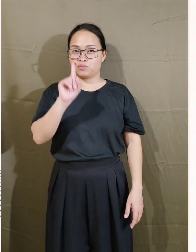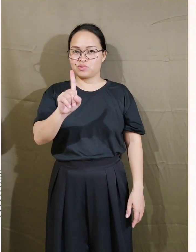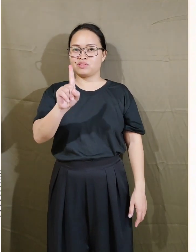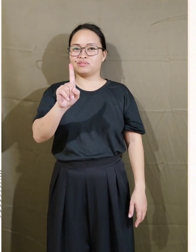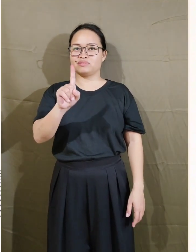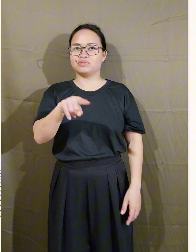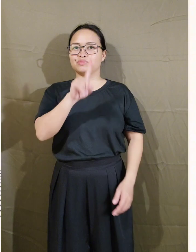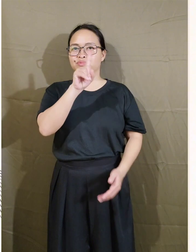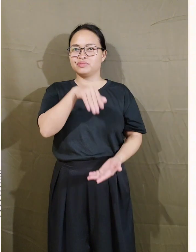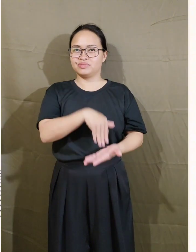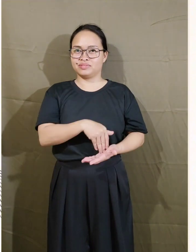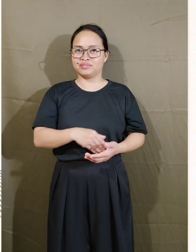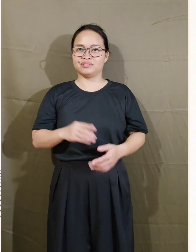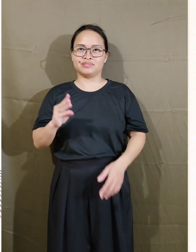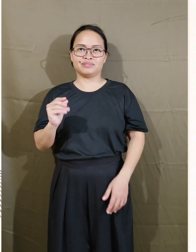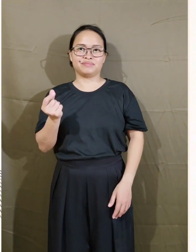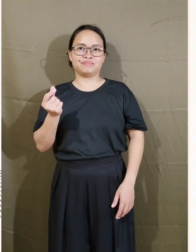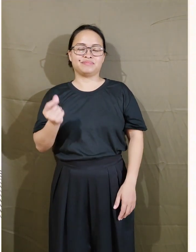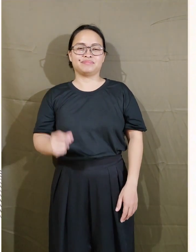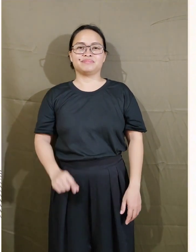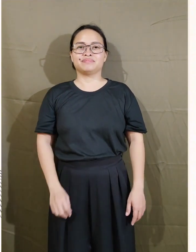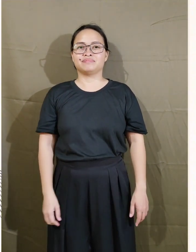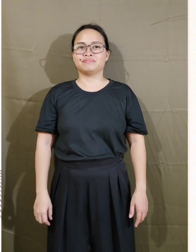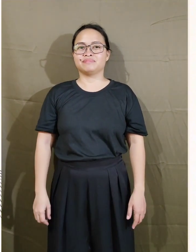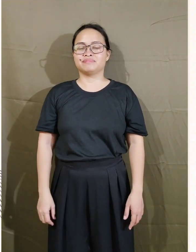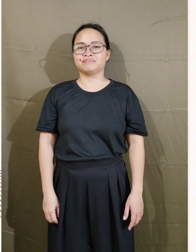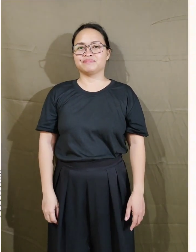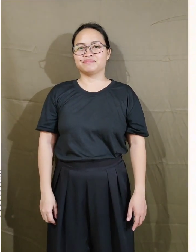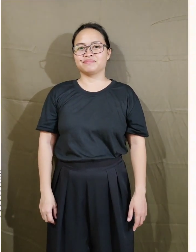one 1,000 bill.